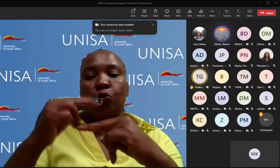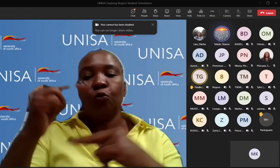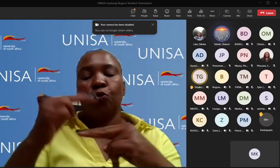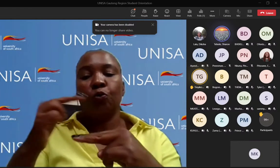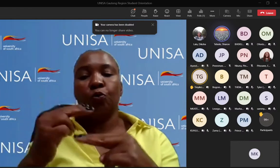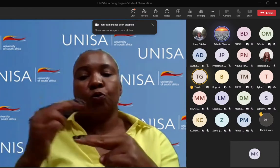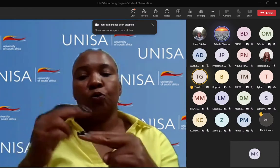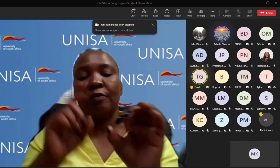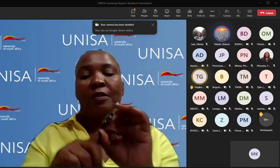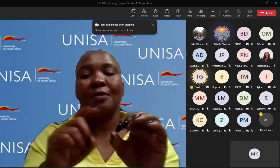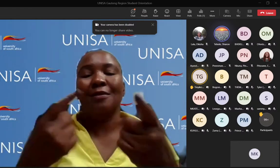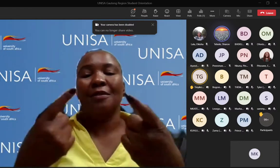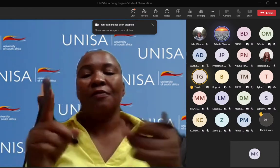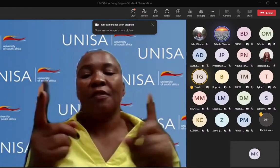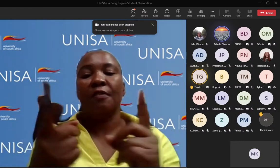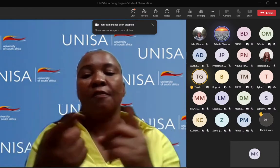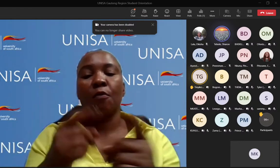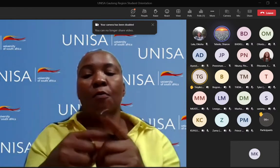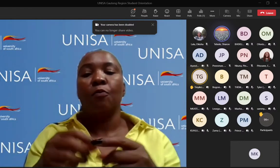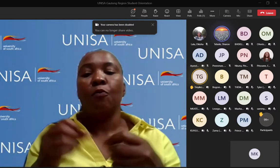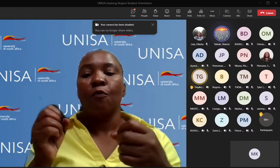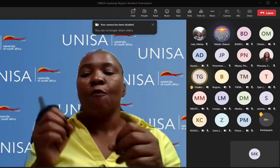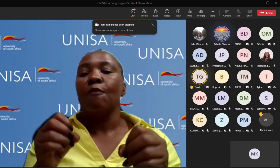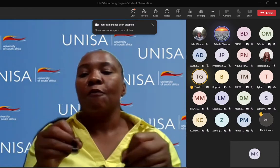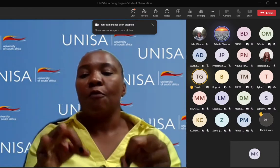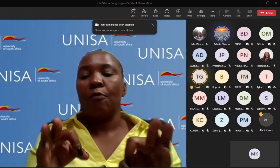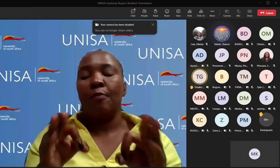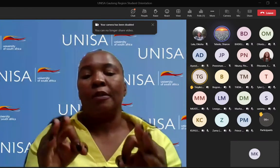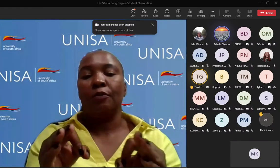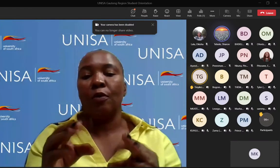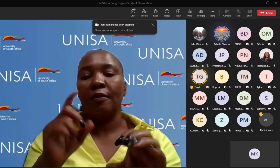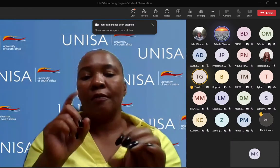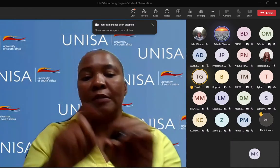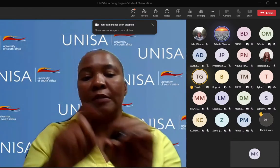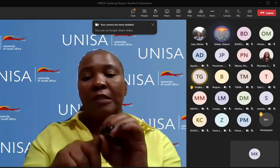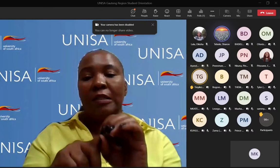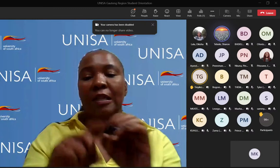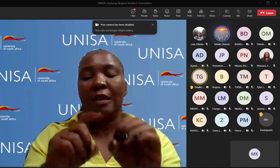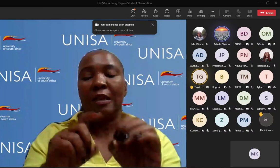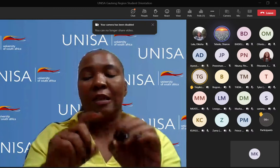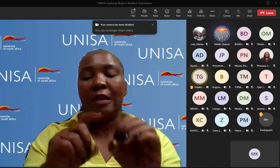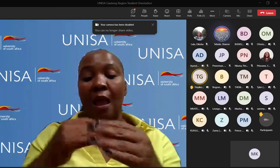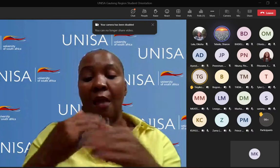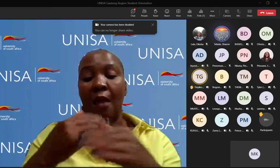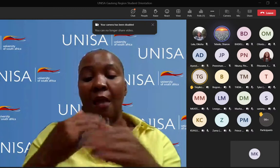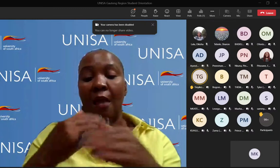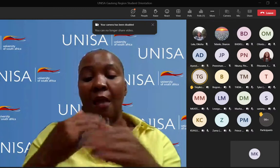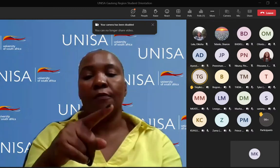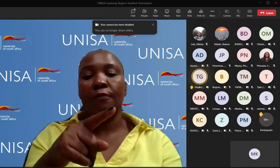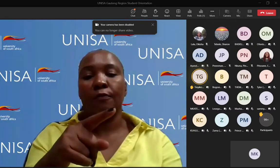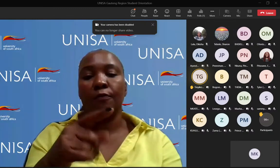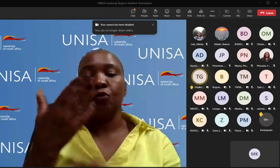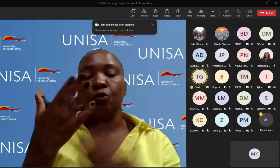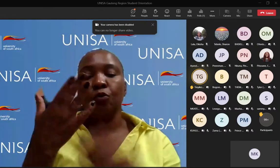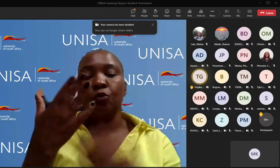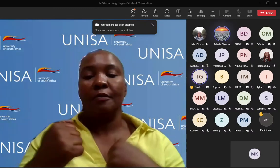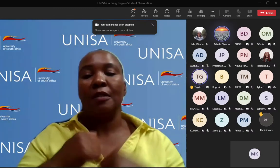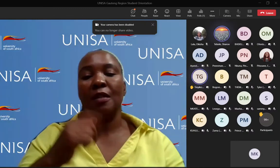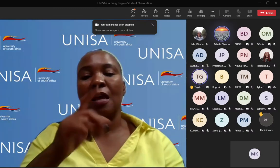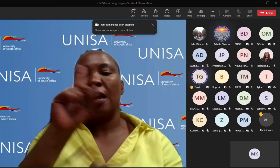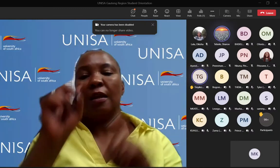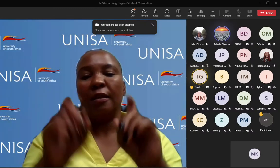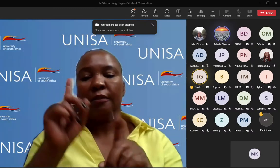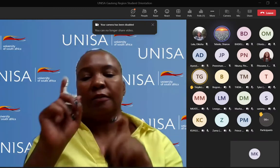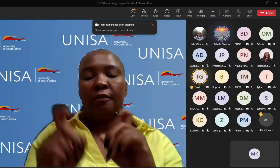formal qualifications but however do stay input if after the presentation from certain admin you can actually ask any question